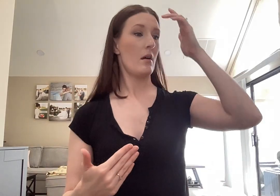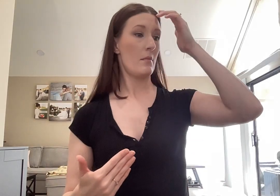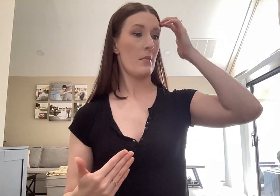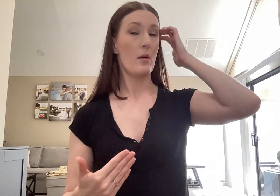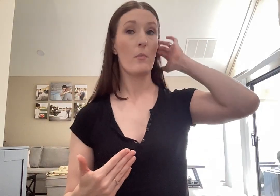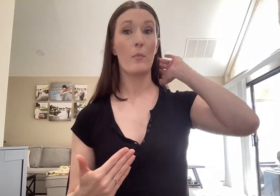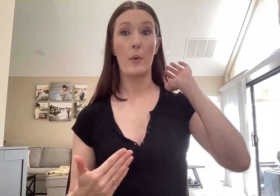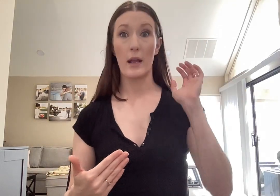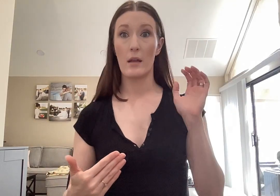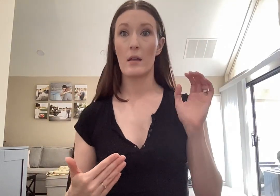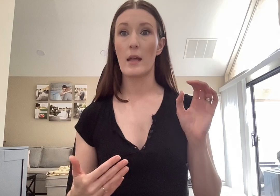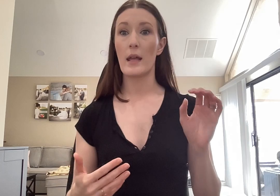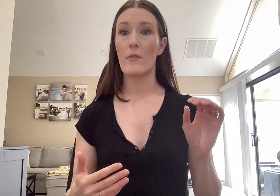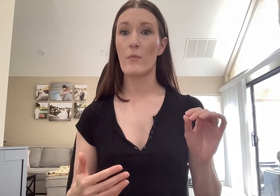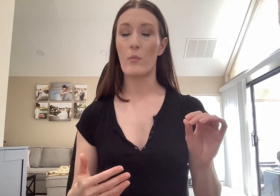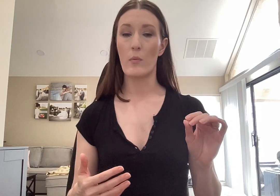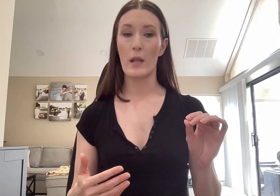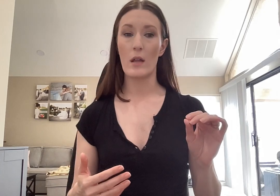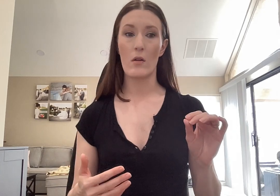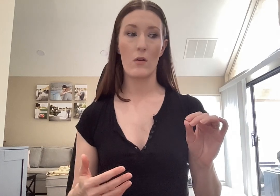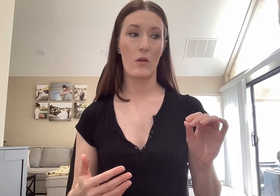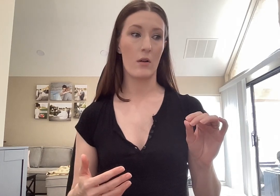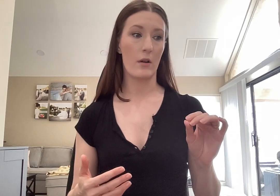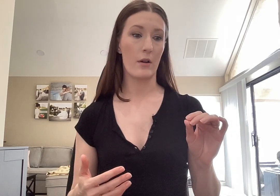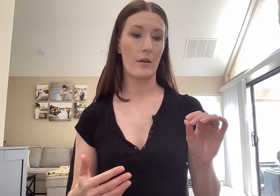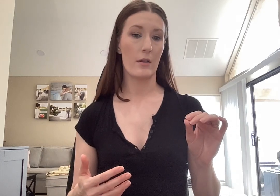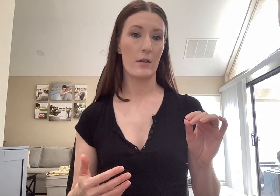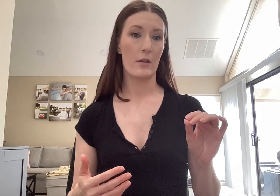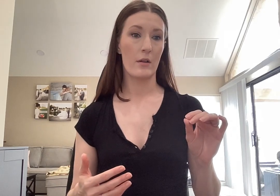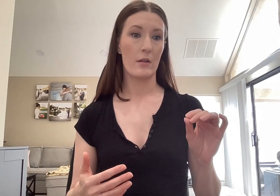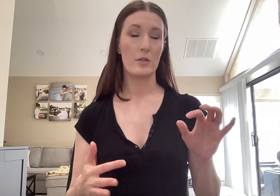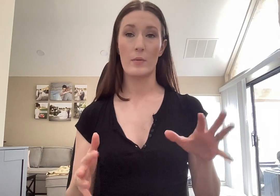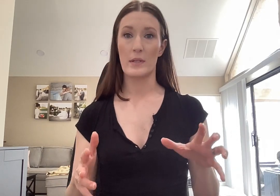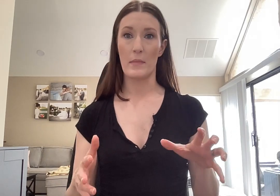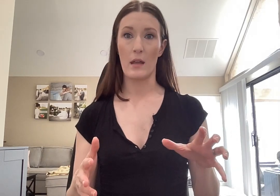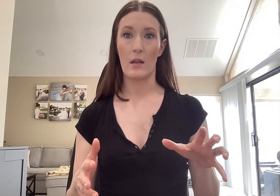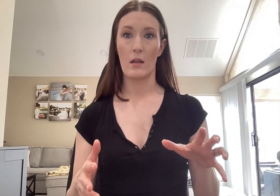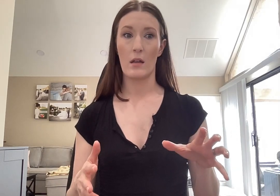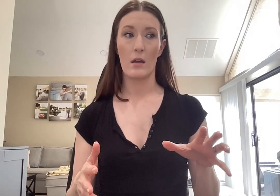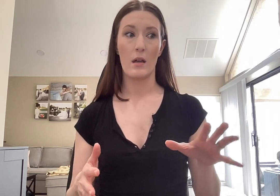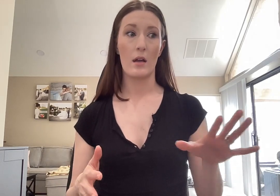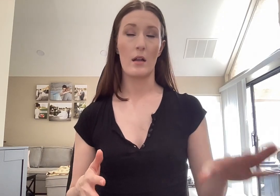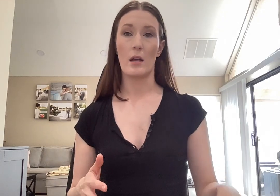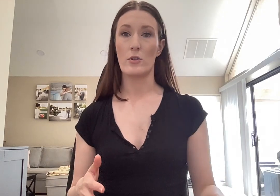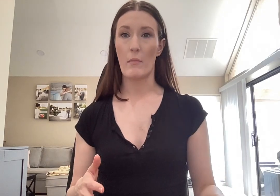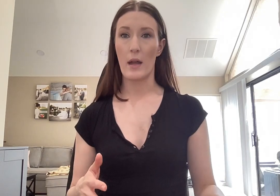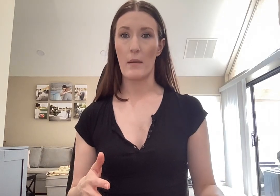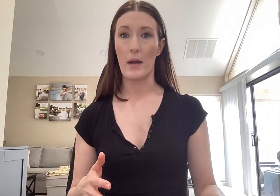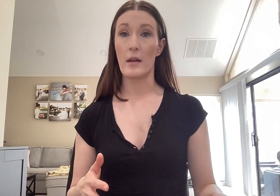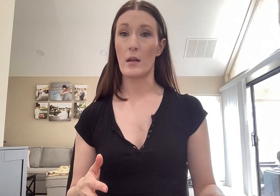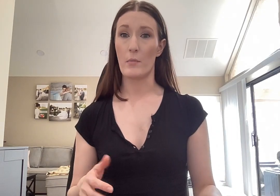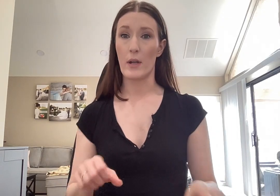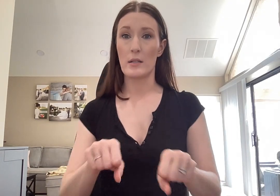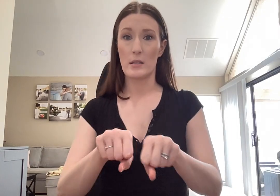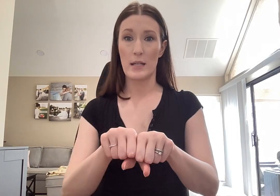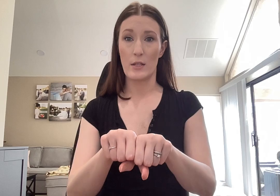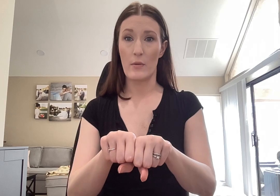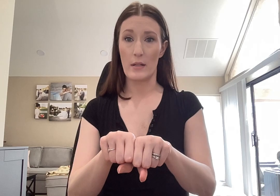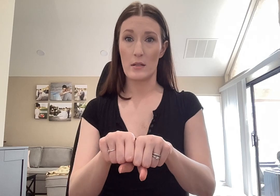thumb. Break. If we are doing something and I drop my iPad and it breaks, take two S's,